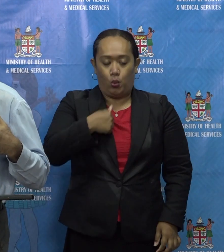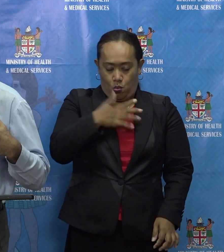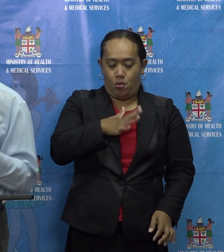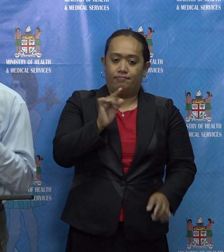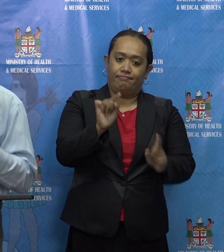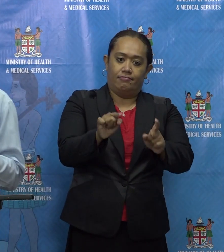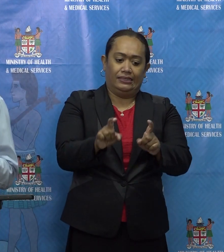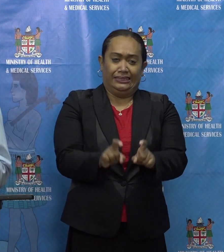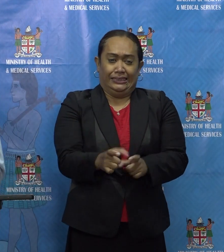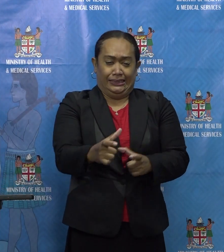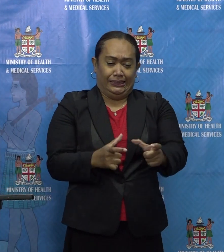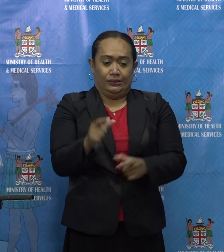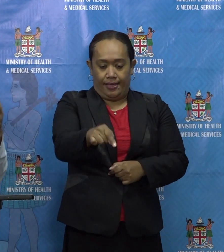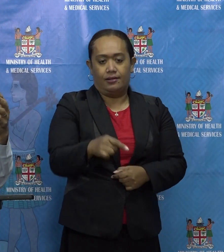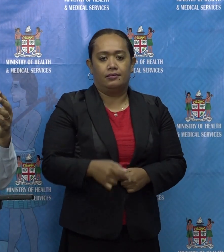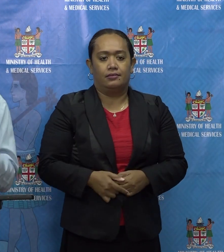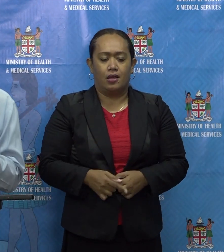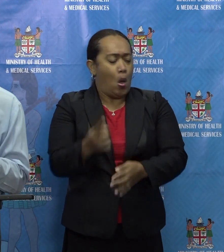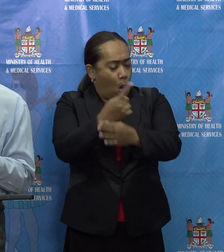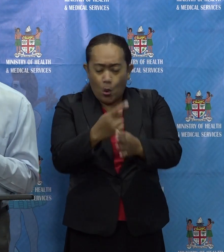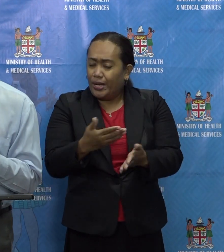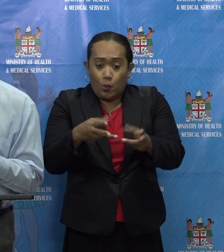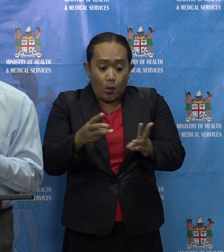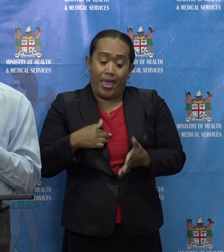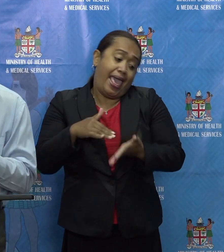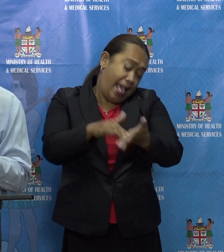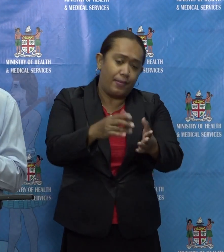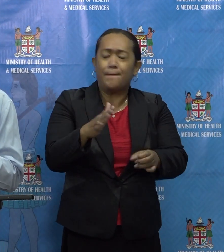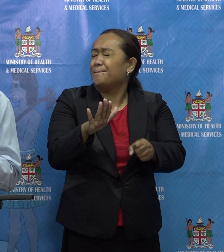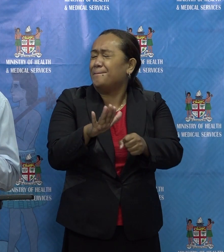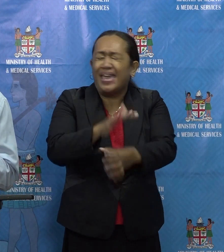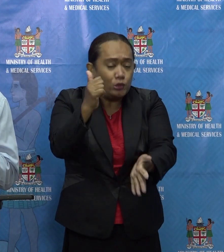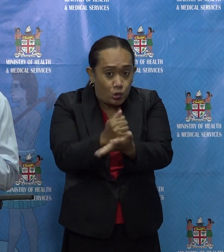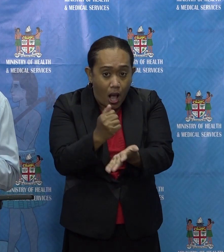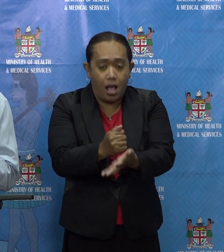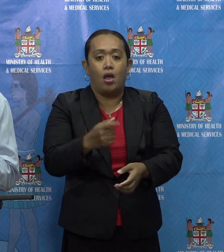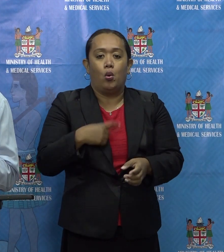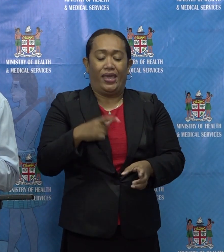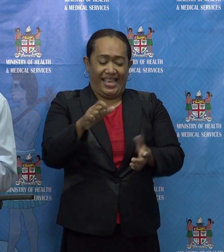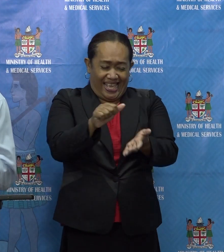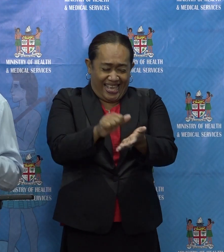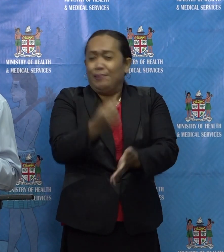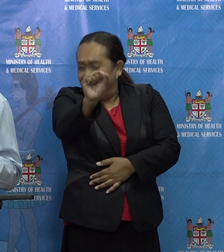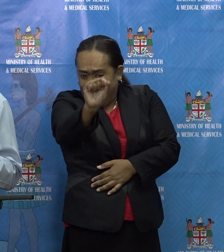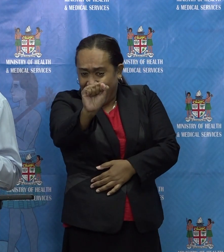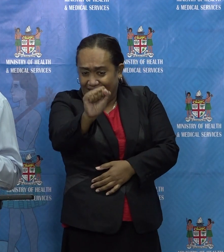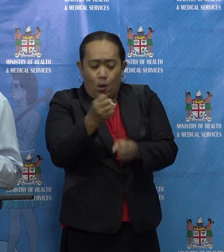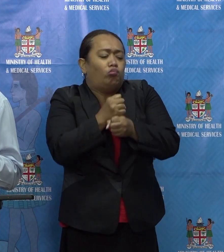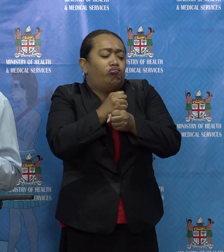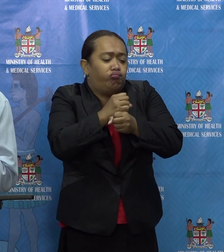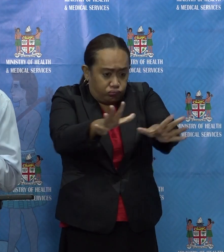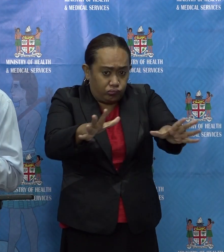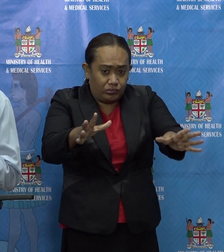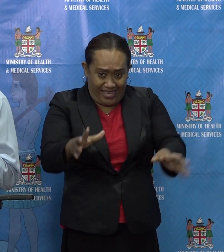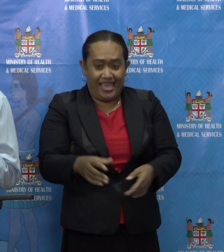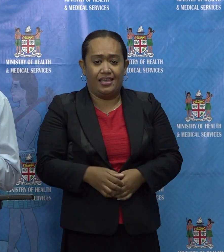extend. And the only way we can help that group of people is to make sure that we keep still, stop spreading the virus,